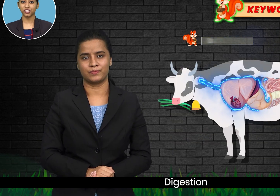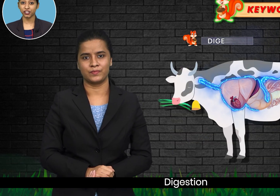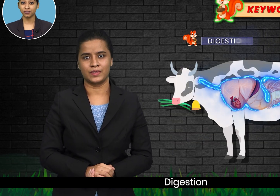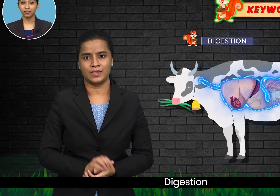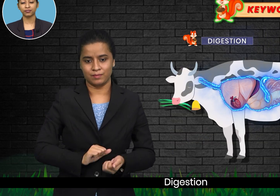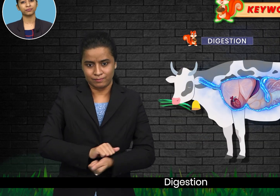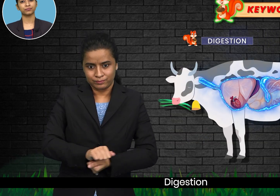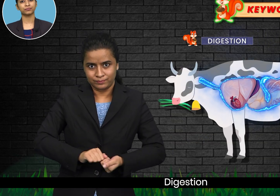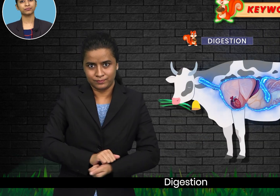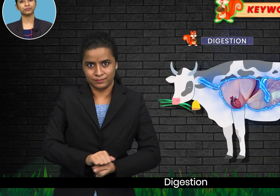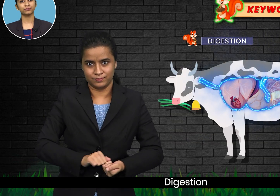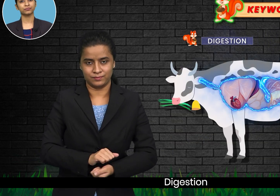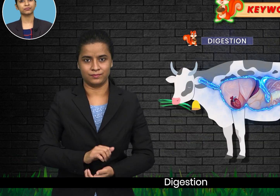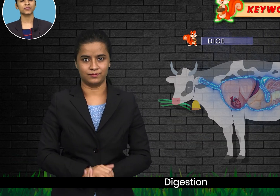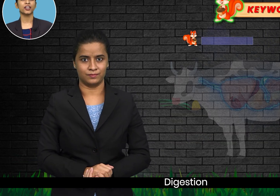digestion,